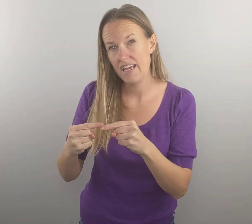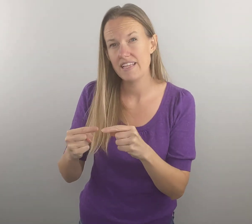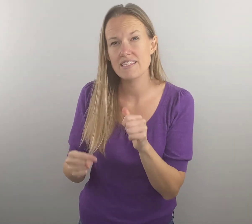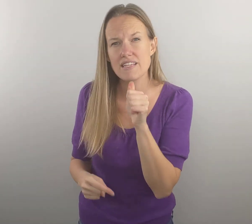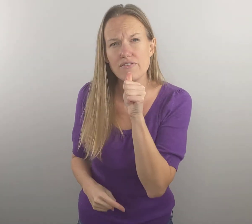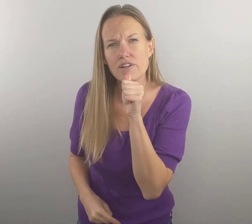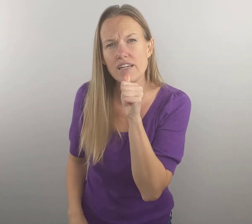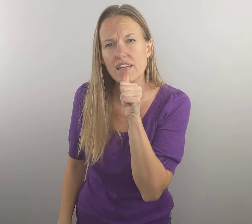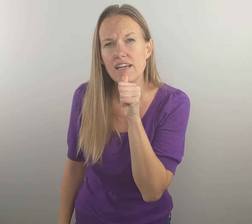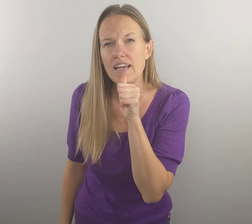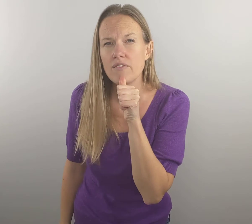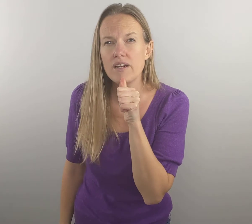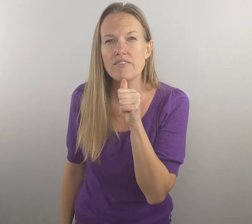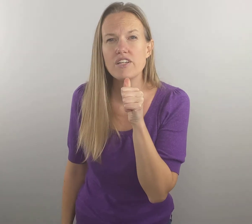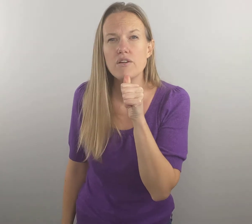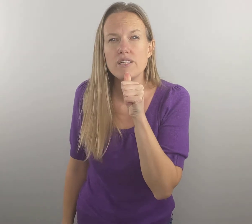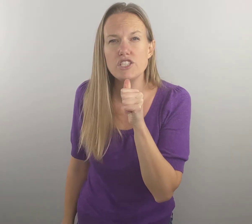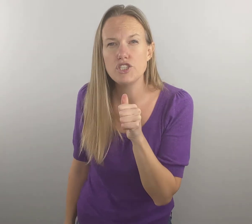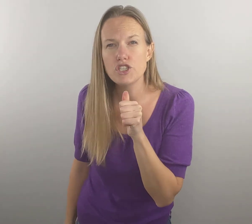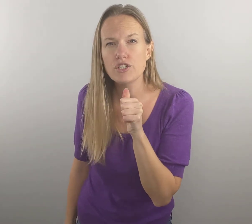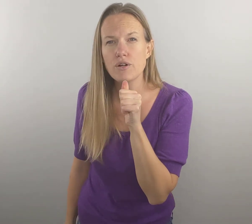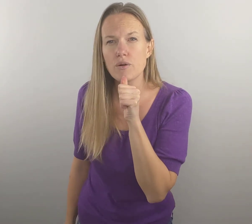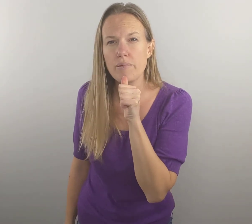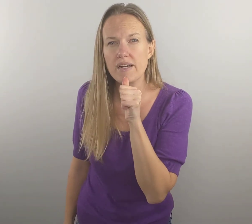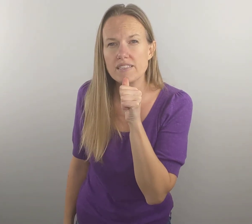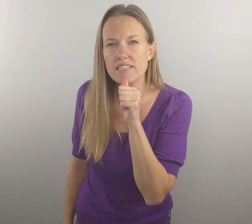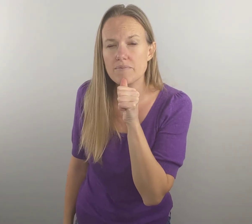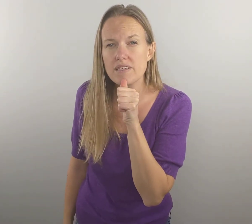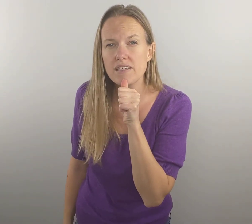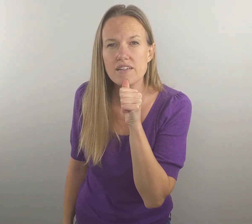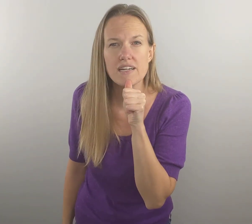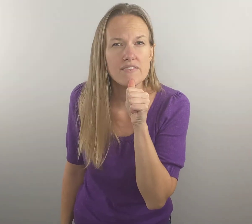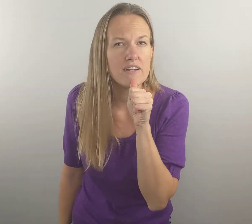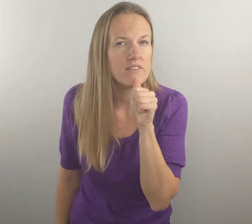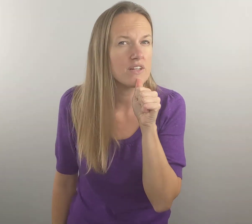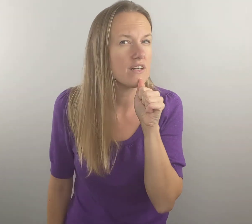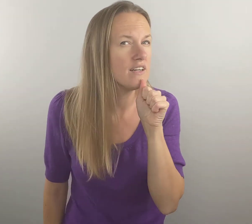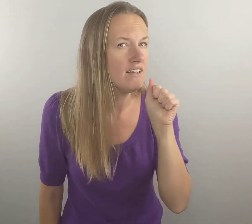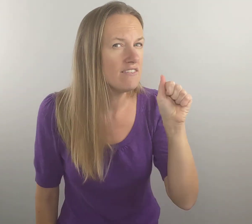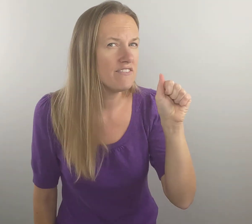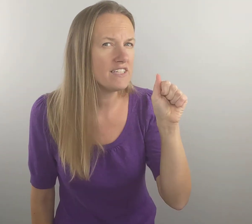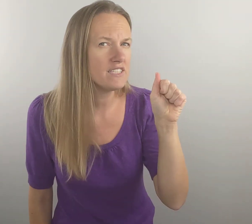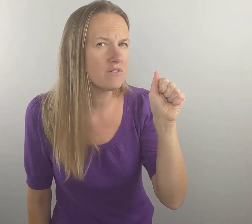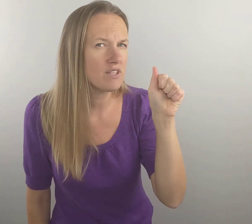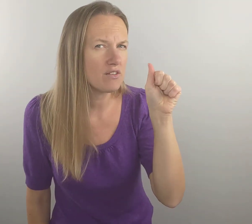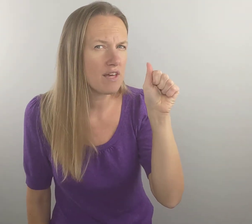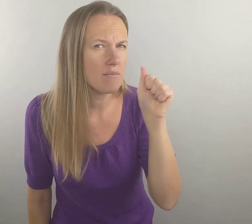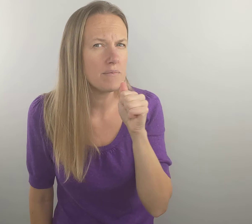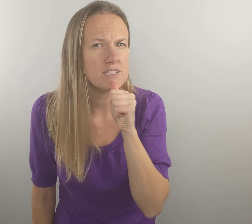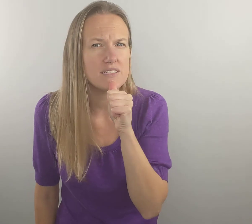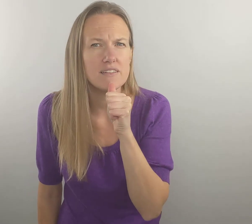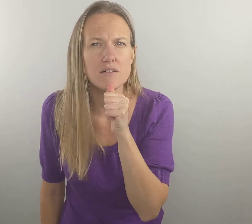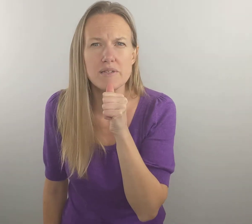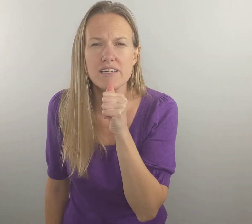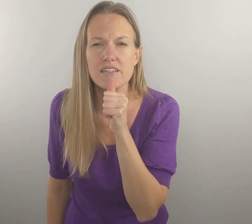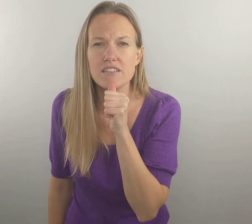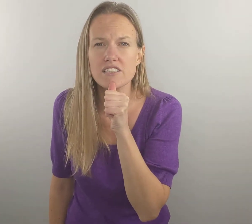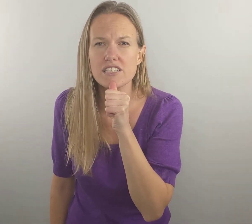then suffering, whenever you endure or bear something, you kind of have your fist with your thumb up just a little bit here at your chin,